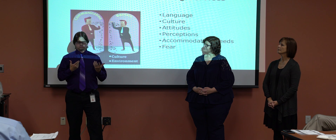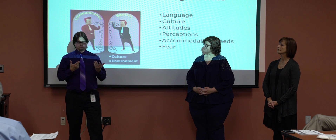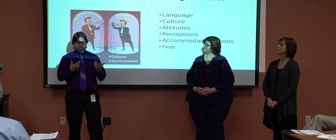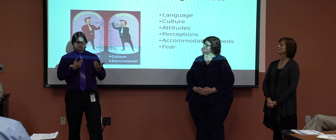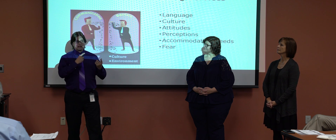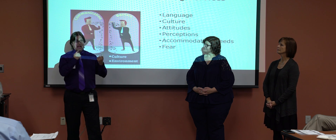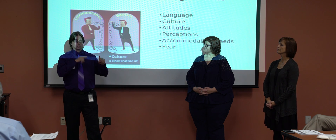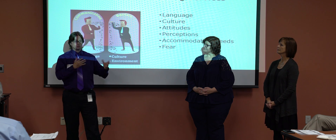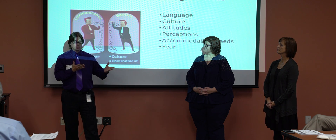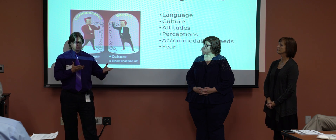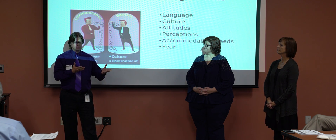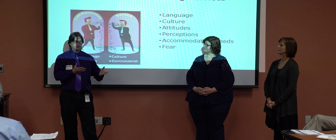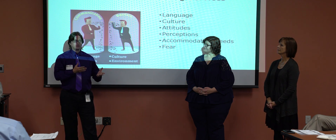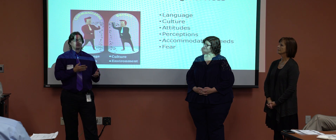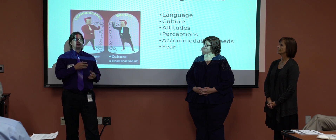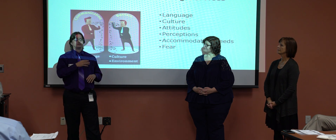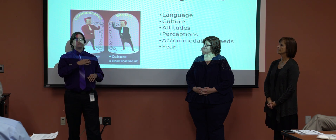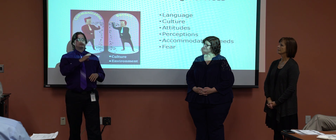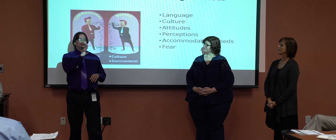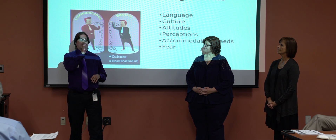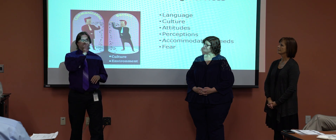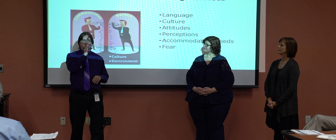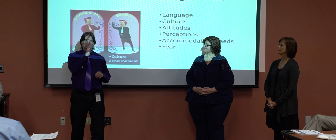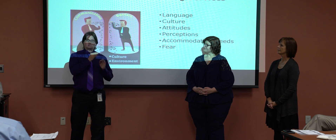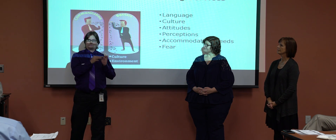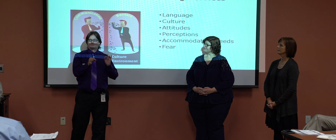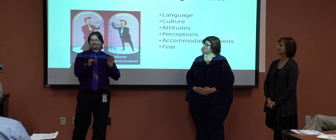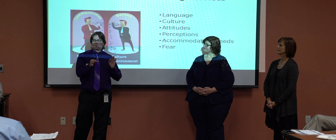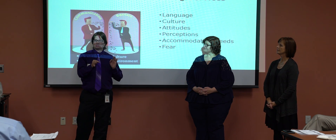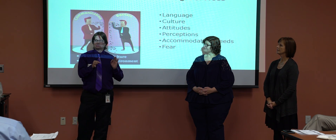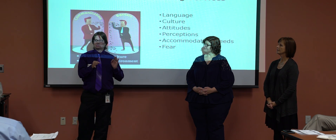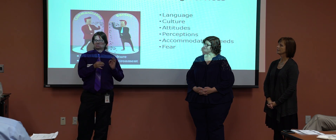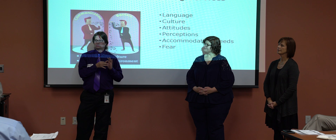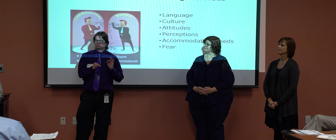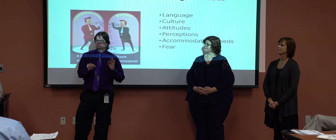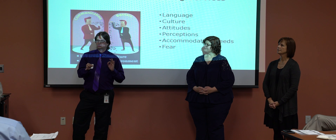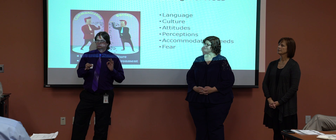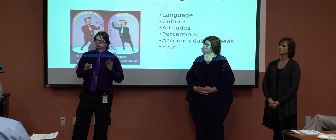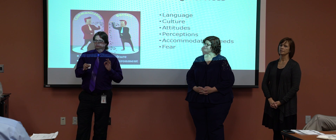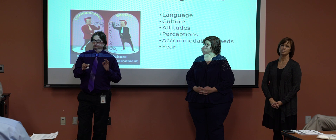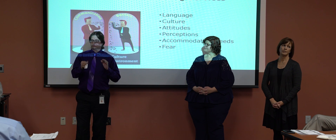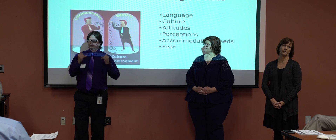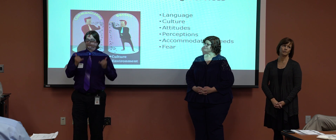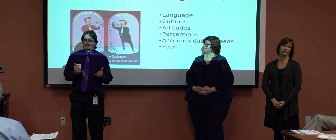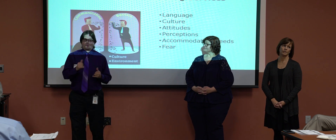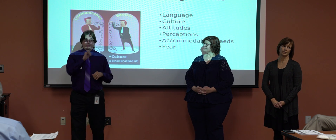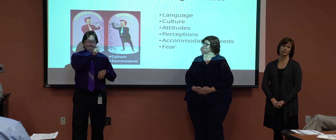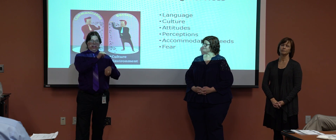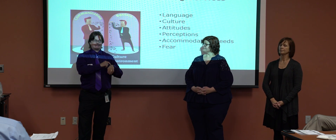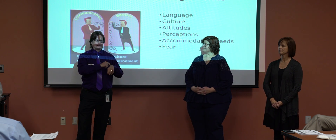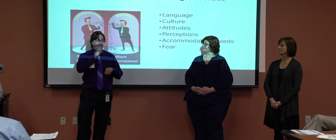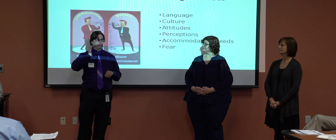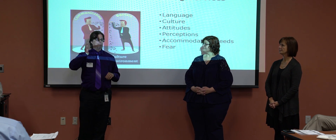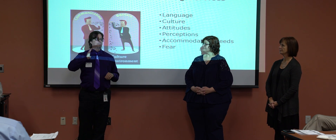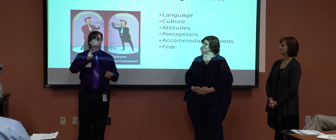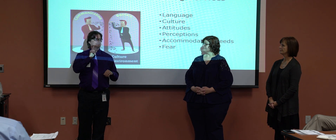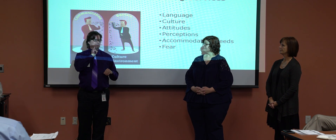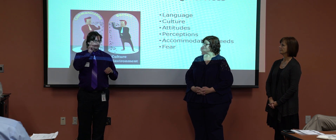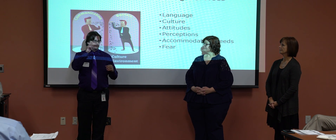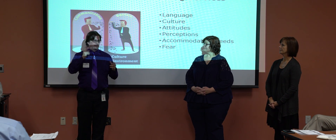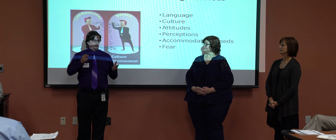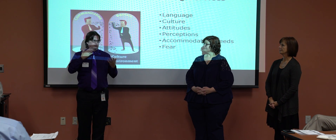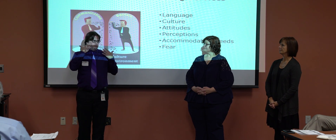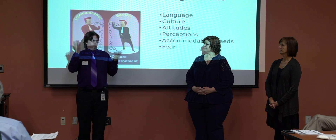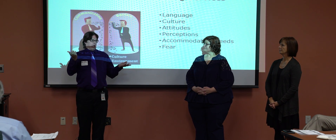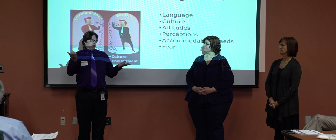from animals? The answer to that was language, speech. Now at